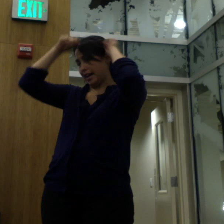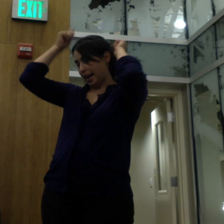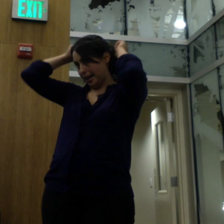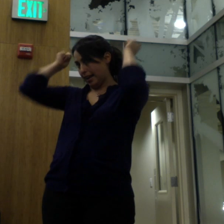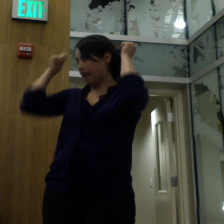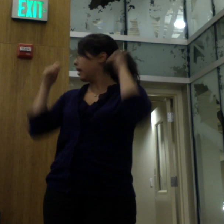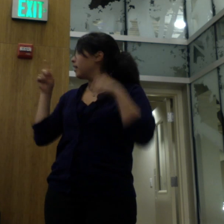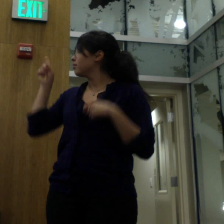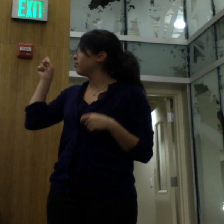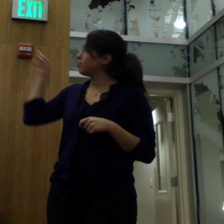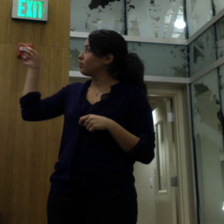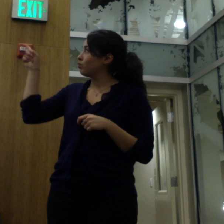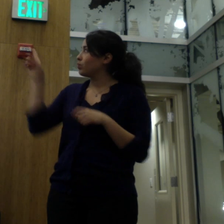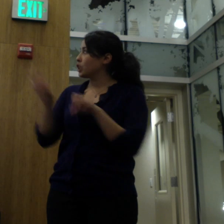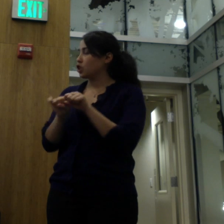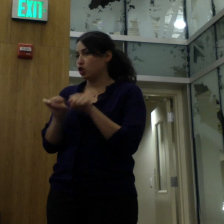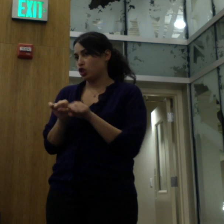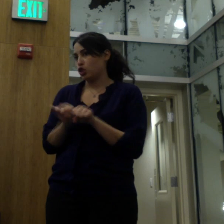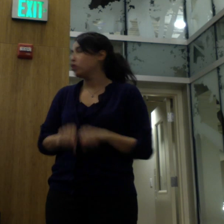shoes.